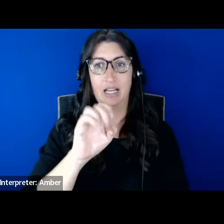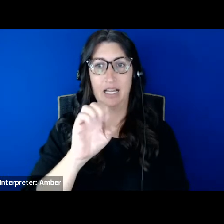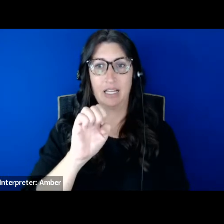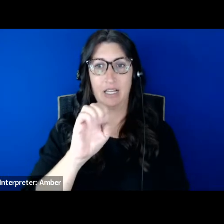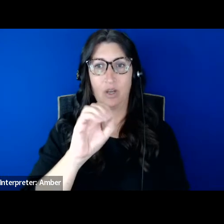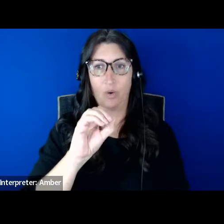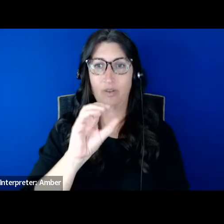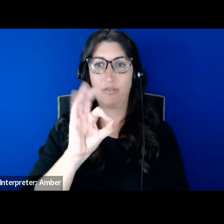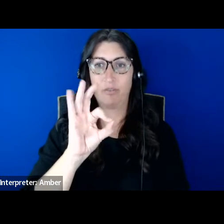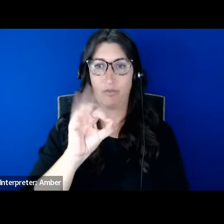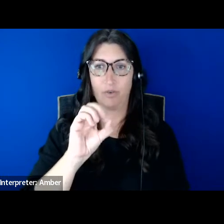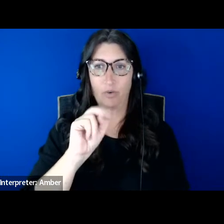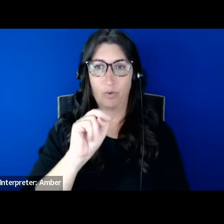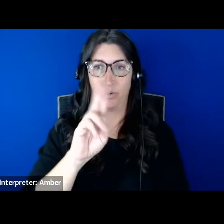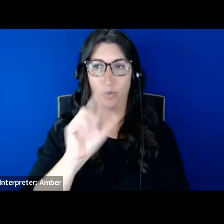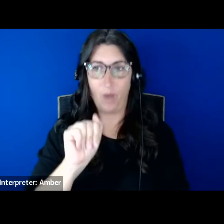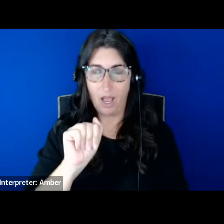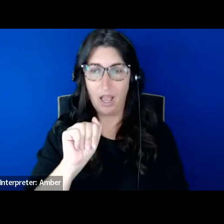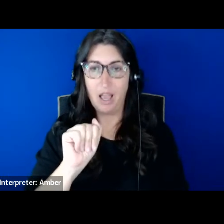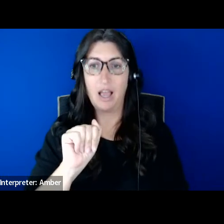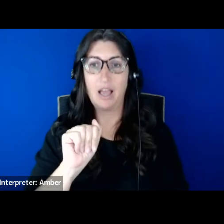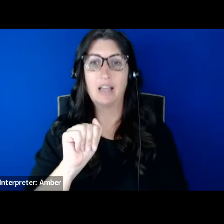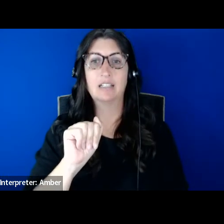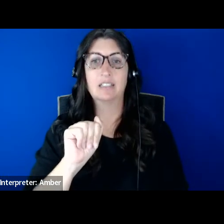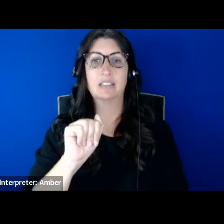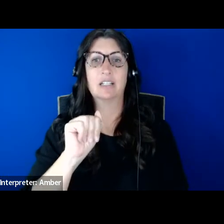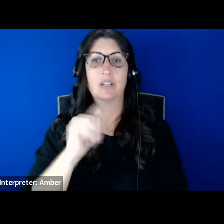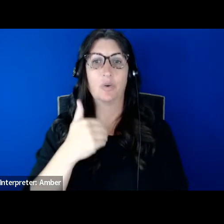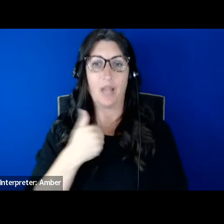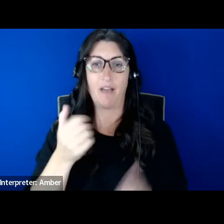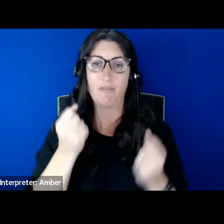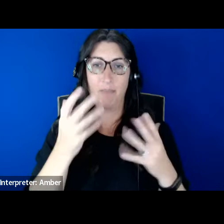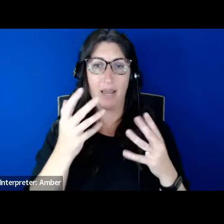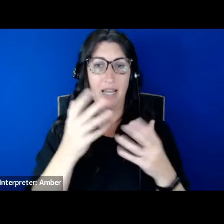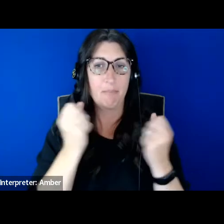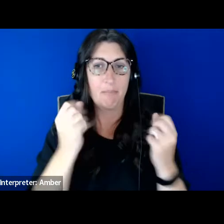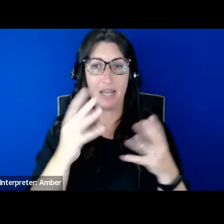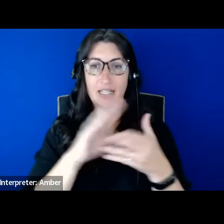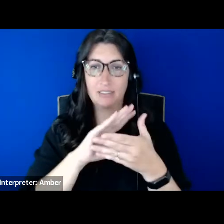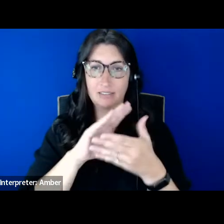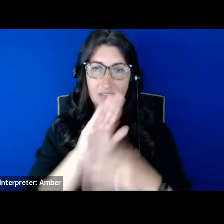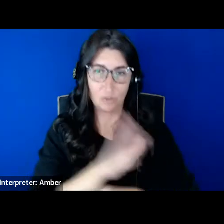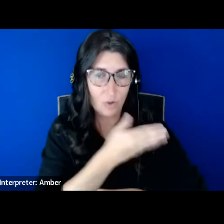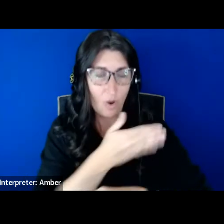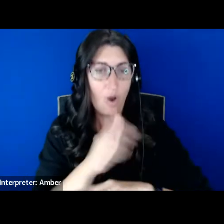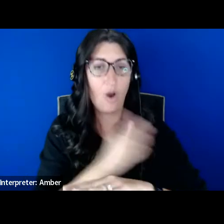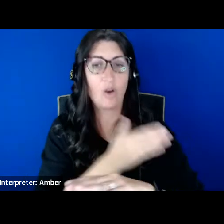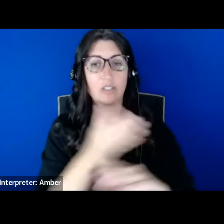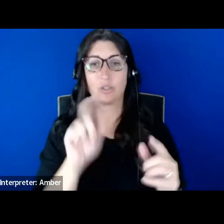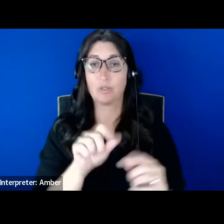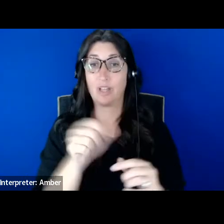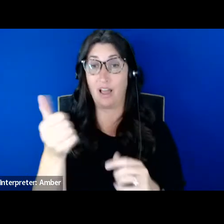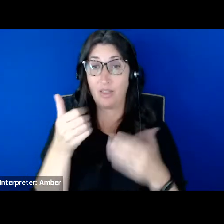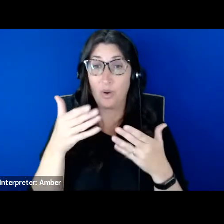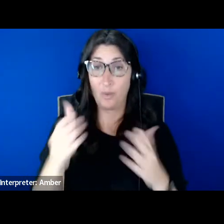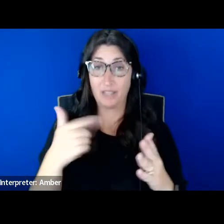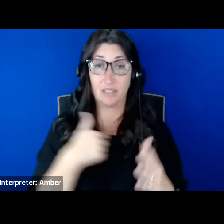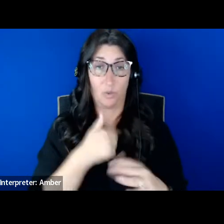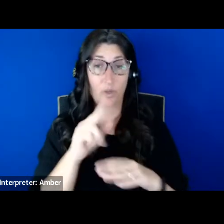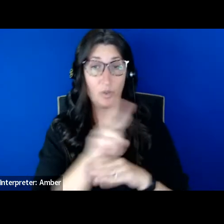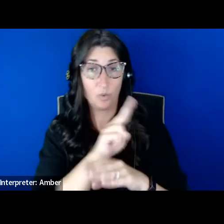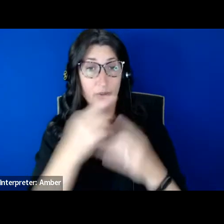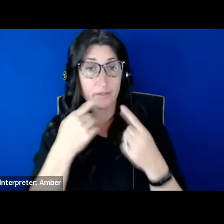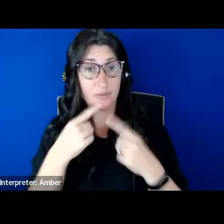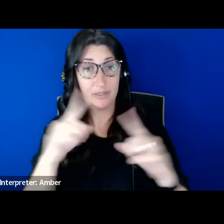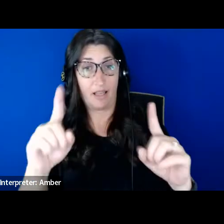that are called fananga. We have many songs. Songs are also another way that we use to